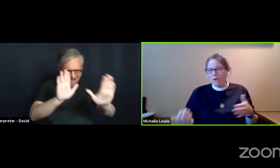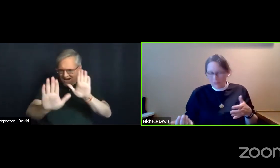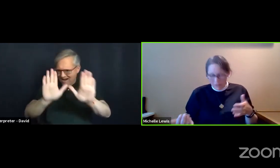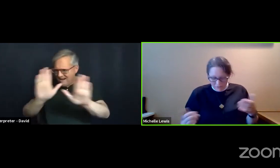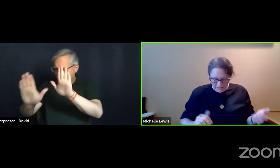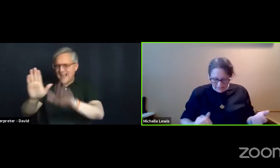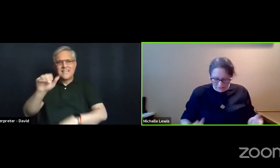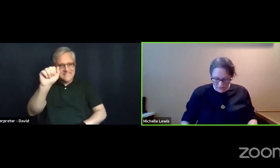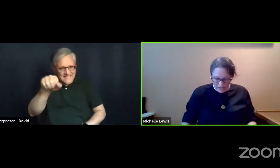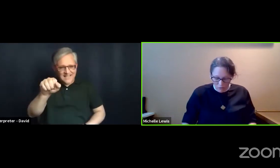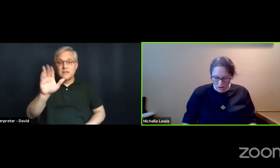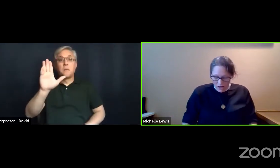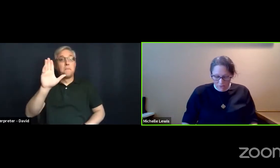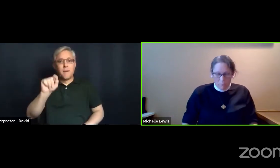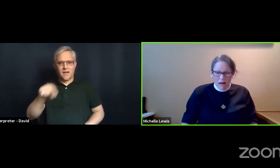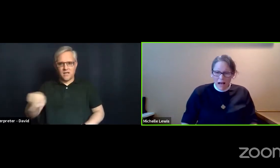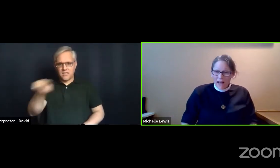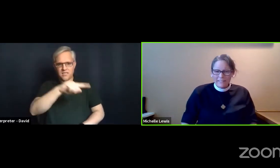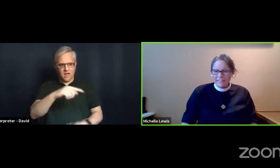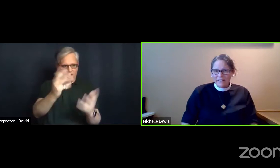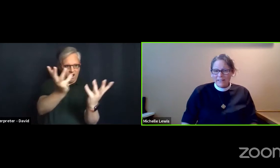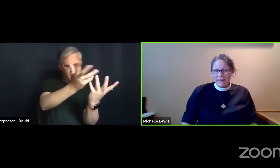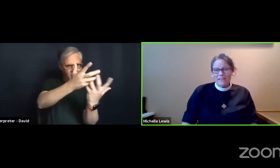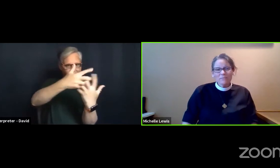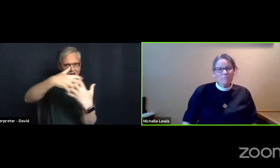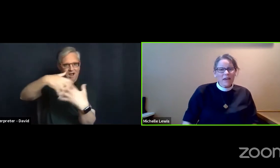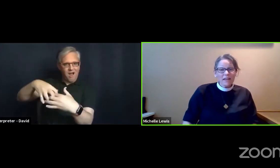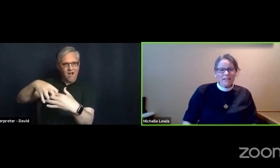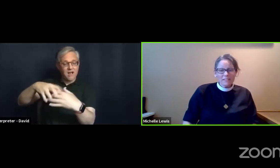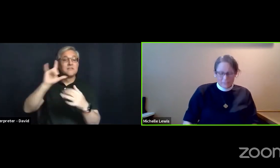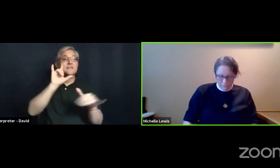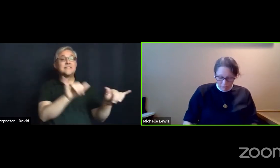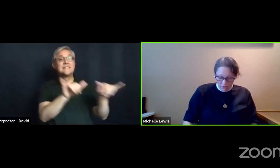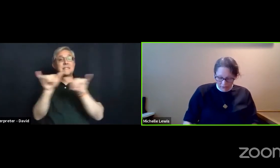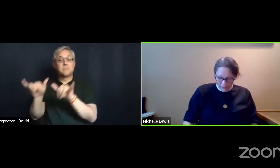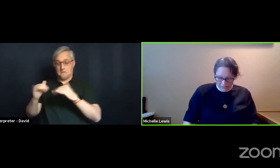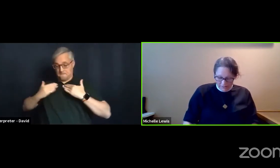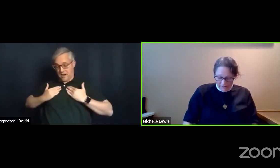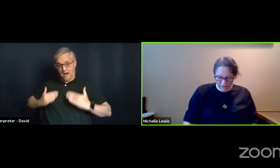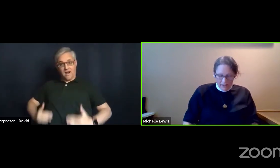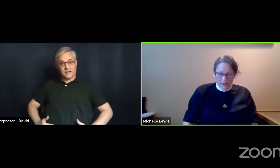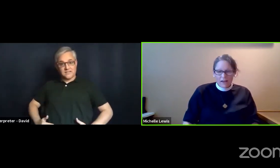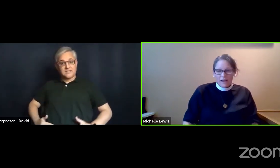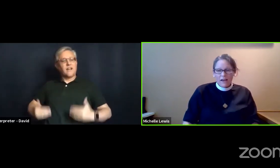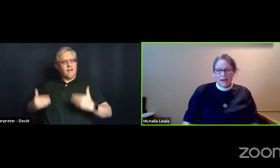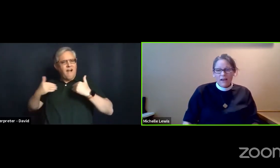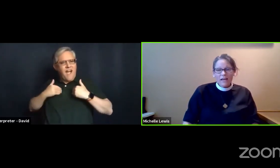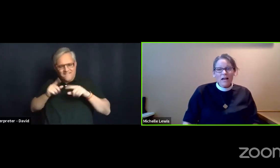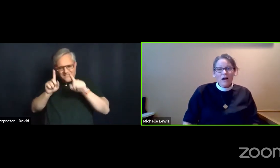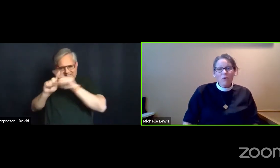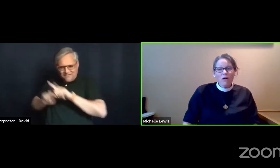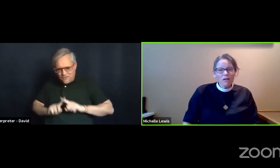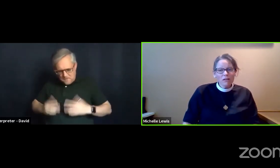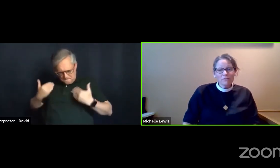Paul compares that to how the body has many different parts and how all of